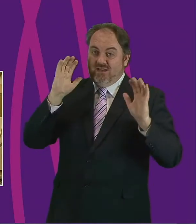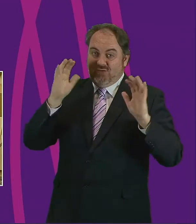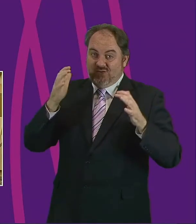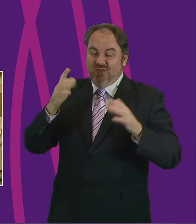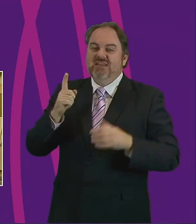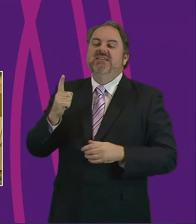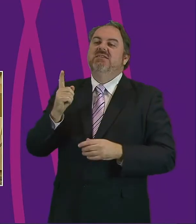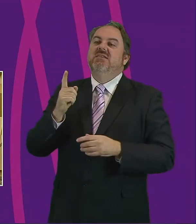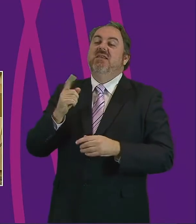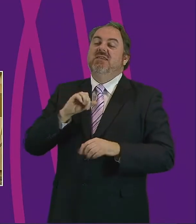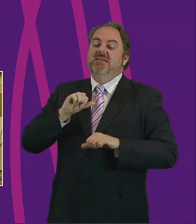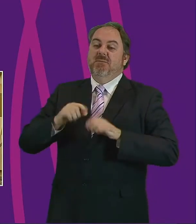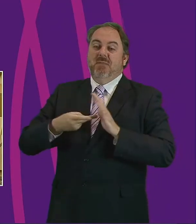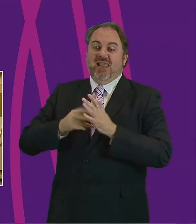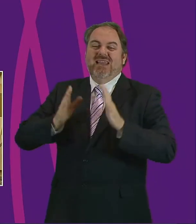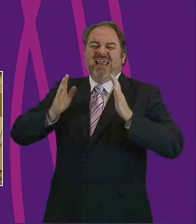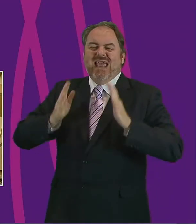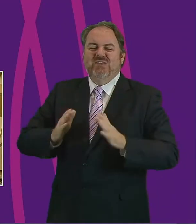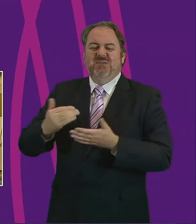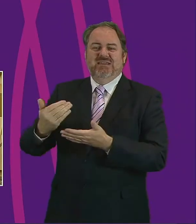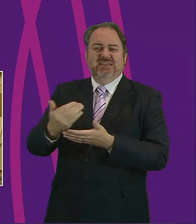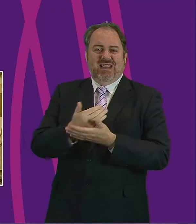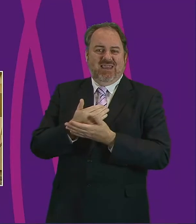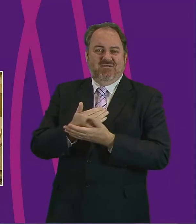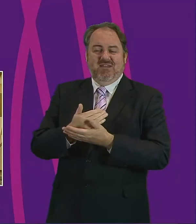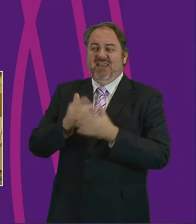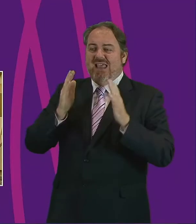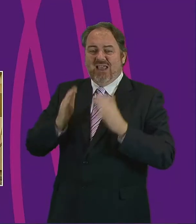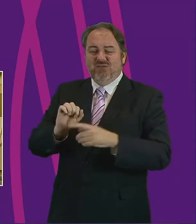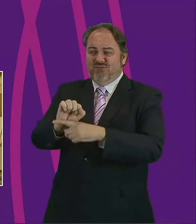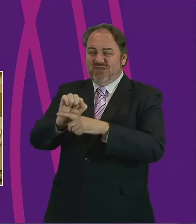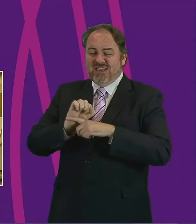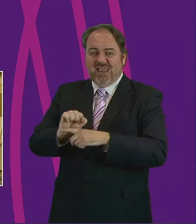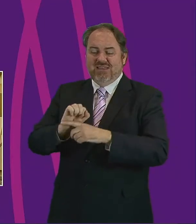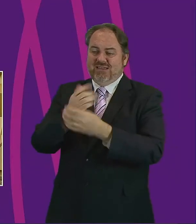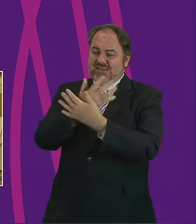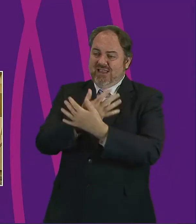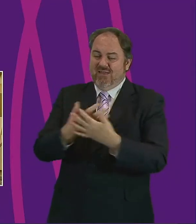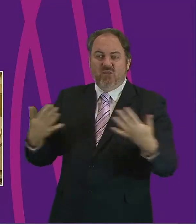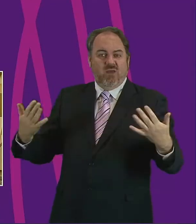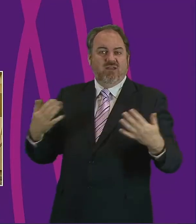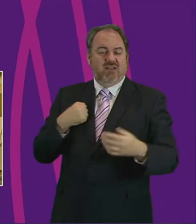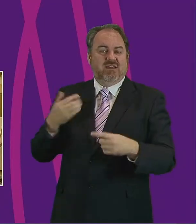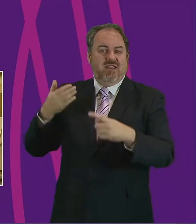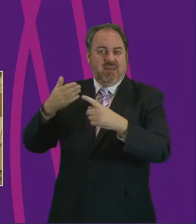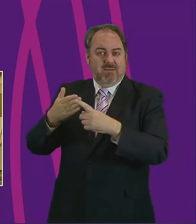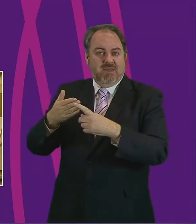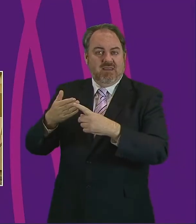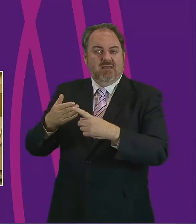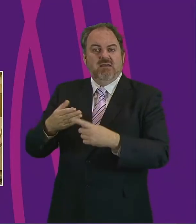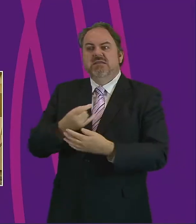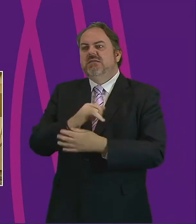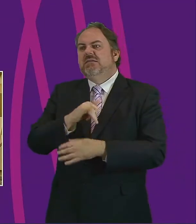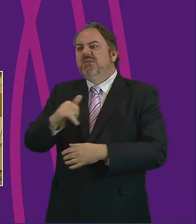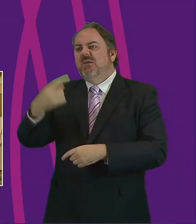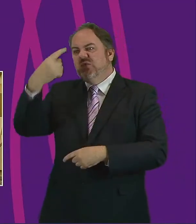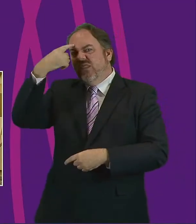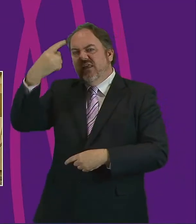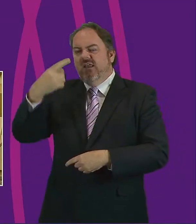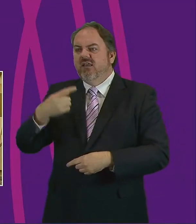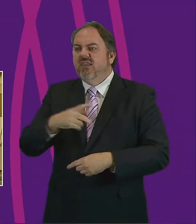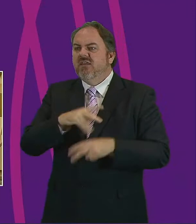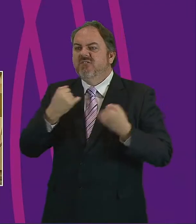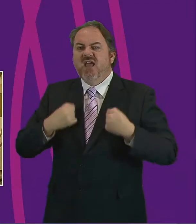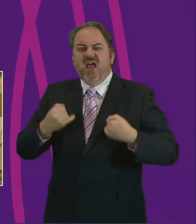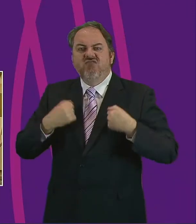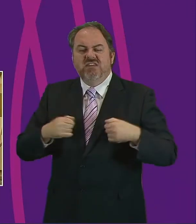and I understand this, as we see the numbers that we report every day going downwards, there is a tendency to think, let's just get back to normal